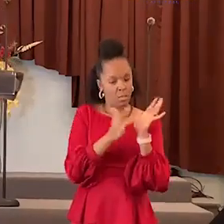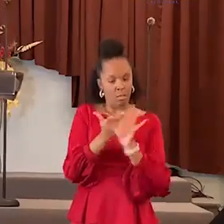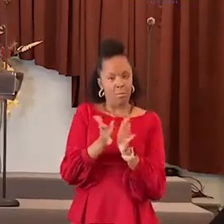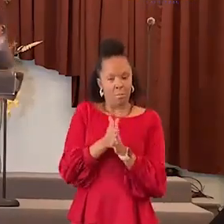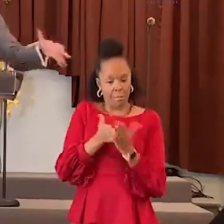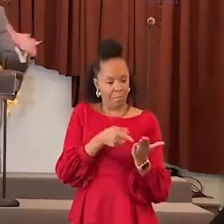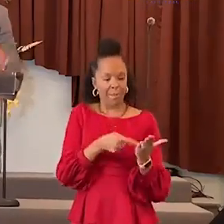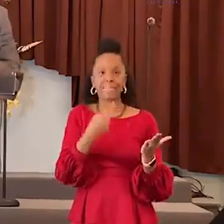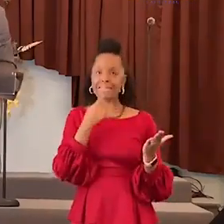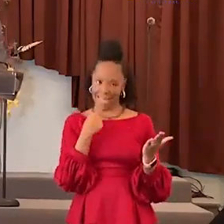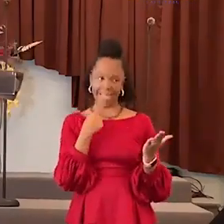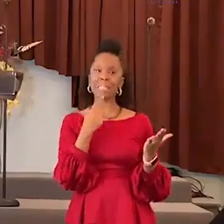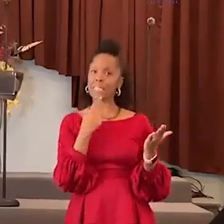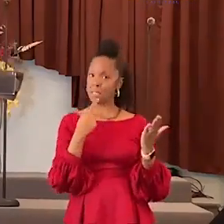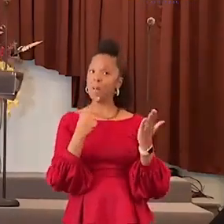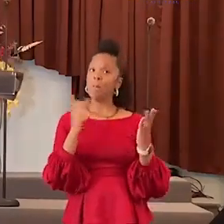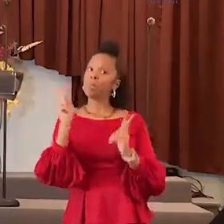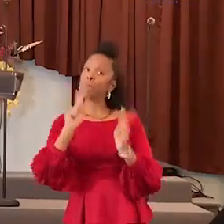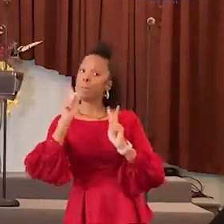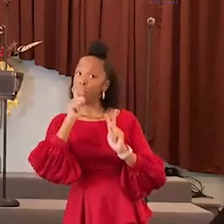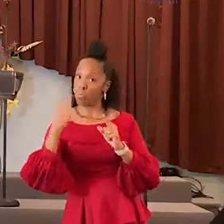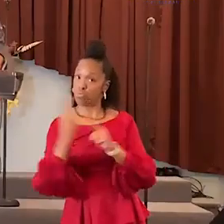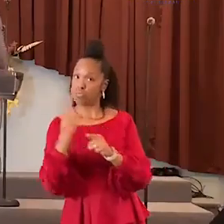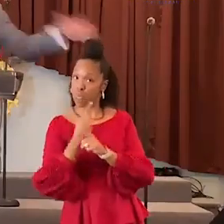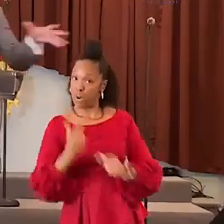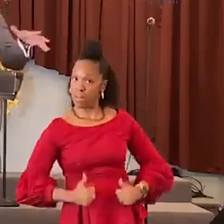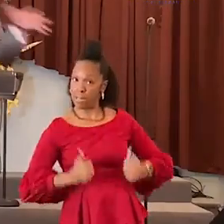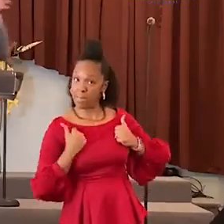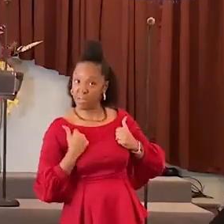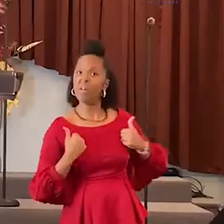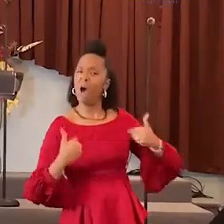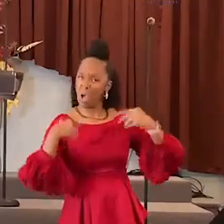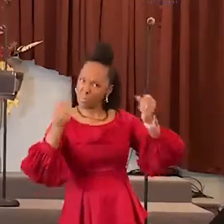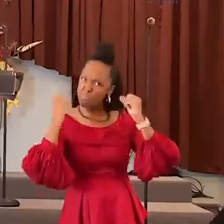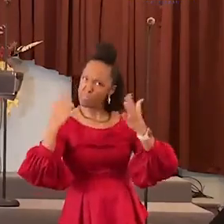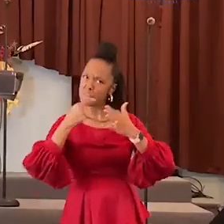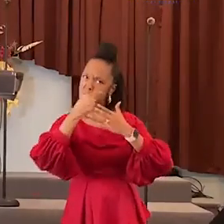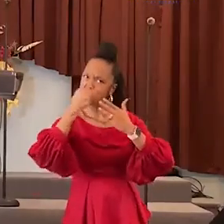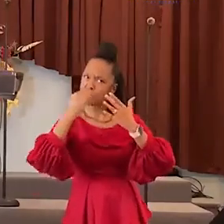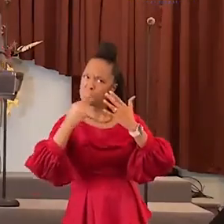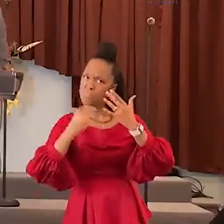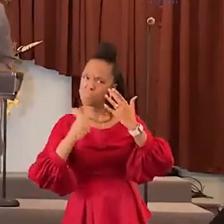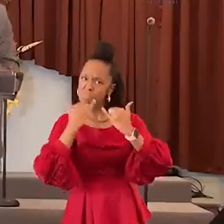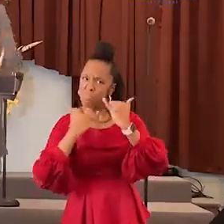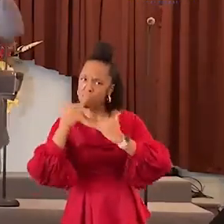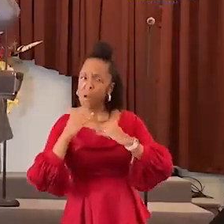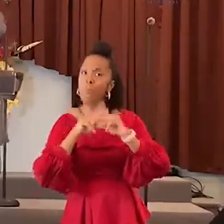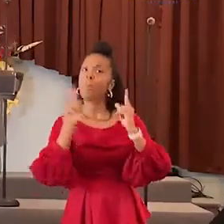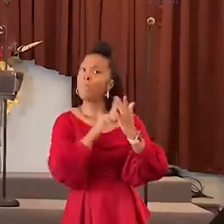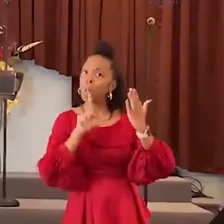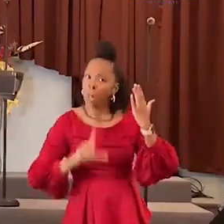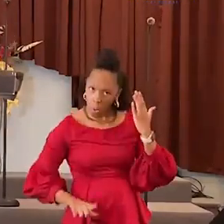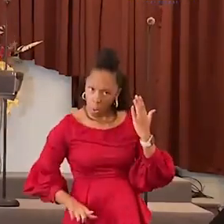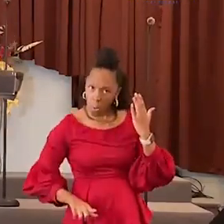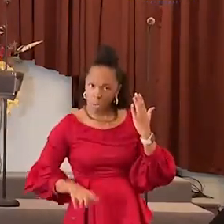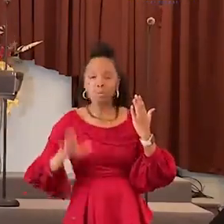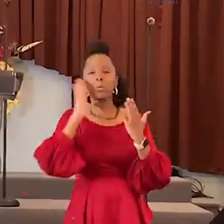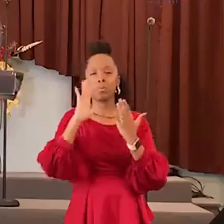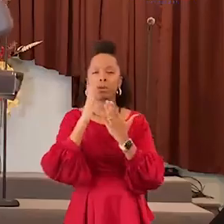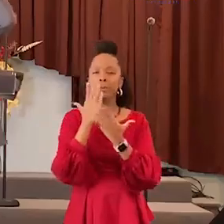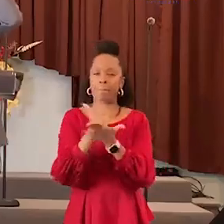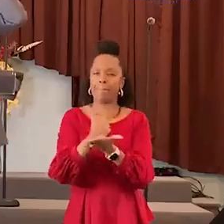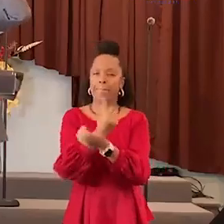says that many are the afflictions of the righteous, but the Lord delivered them out of them all. Because you are the certain man,